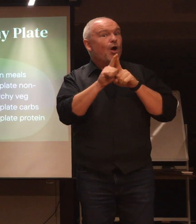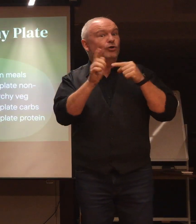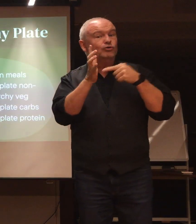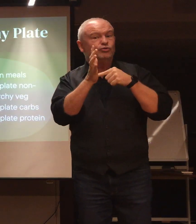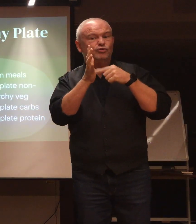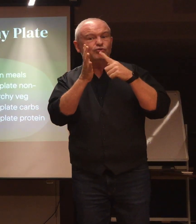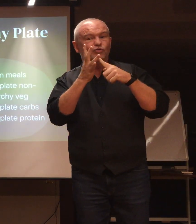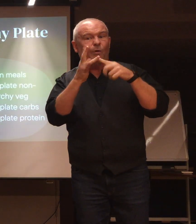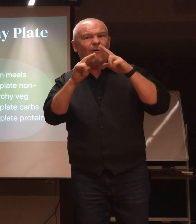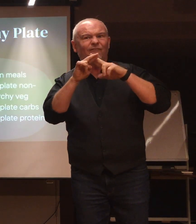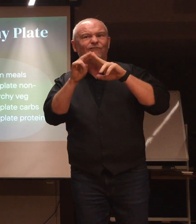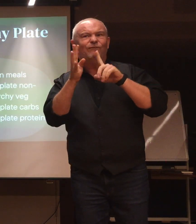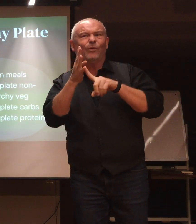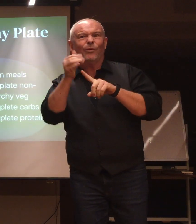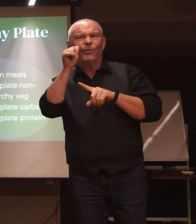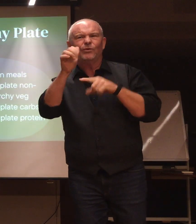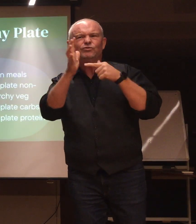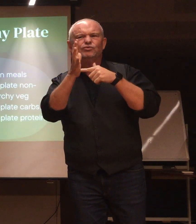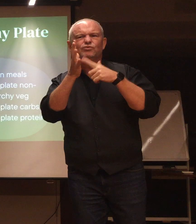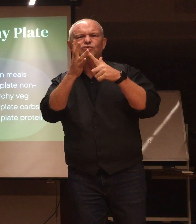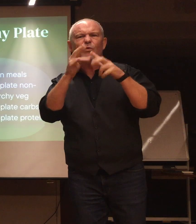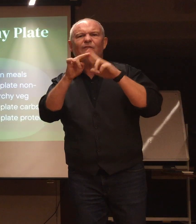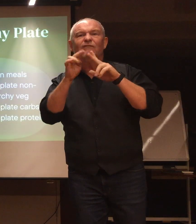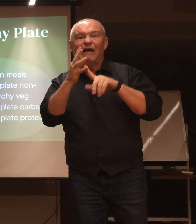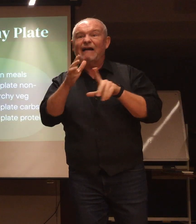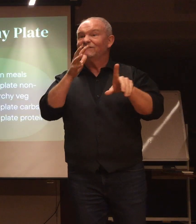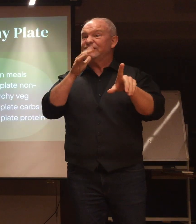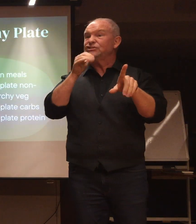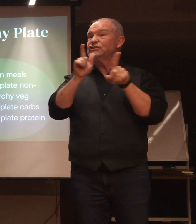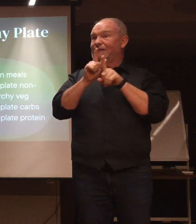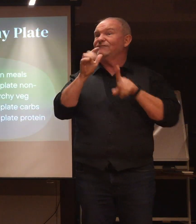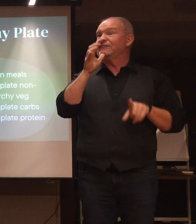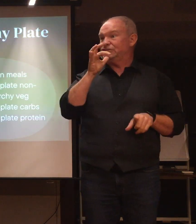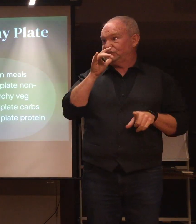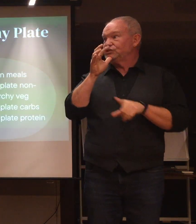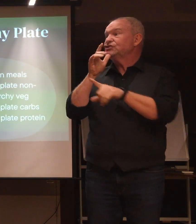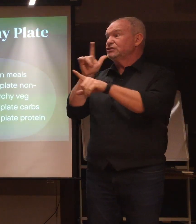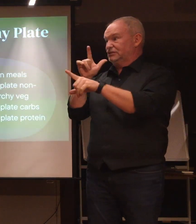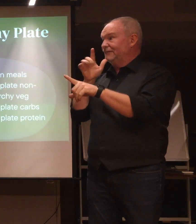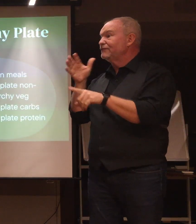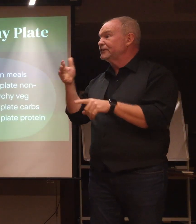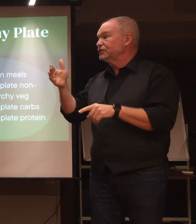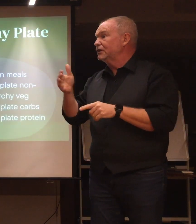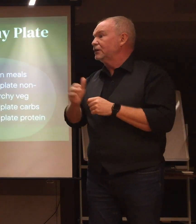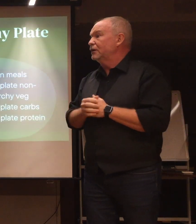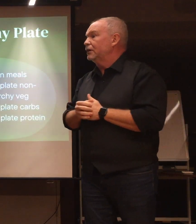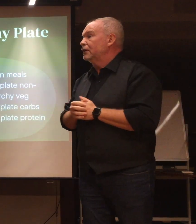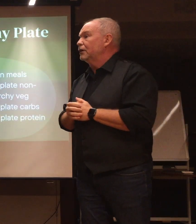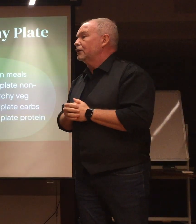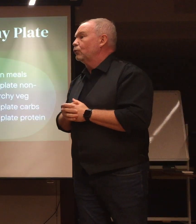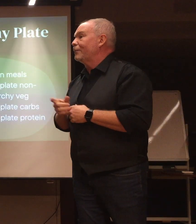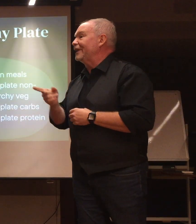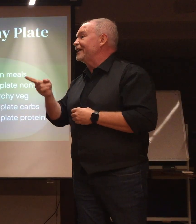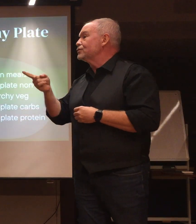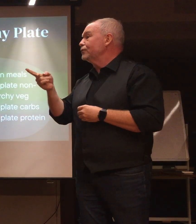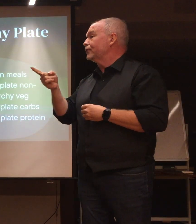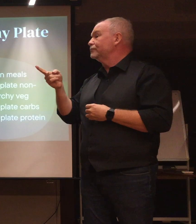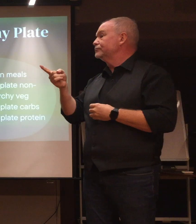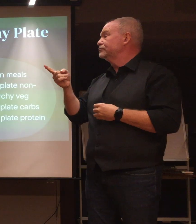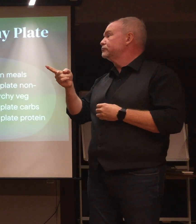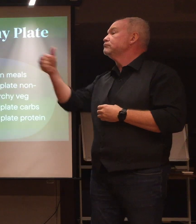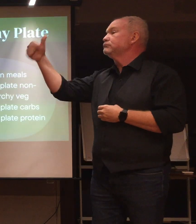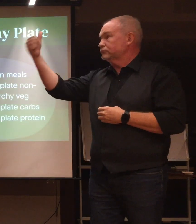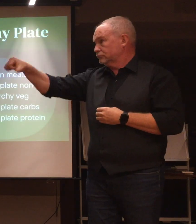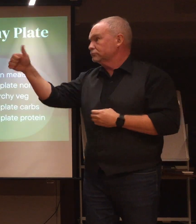tofu or something like that. And fish as well, yep. And even beans. What about